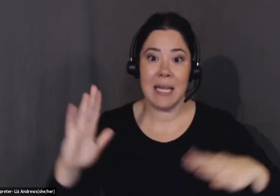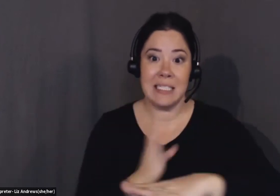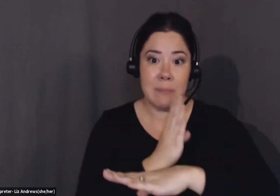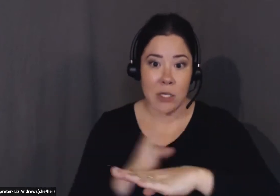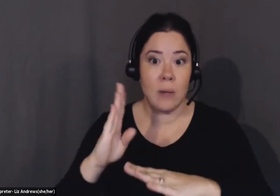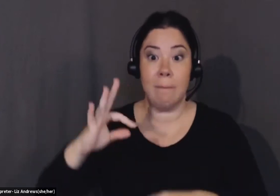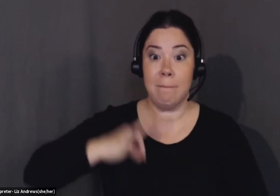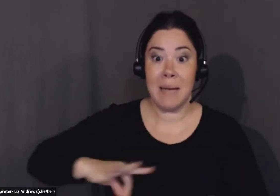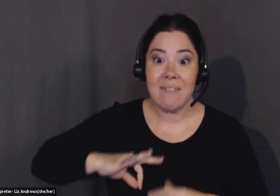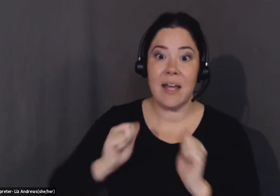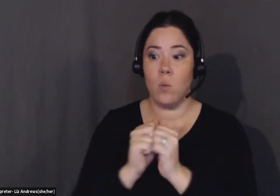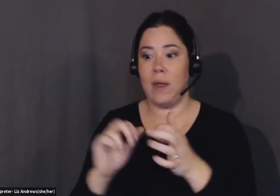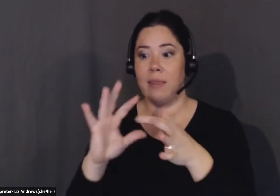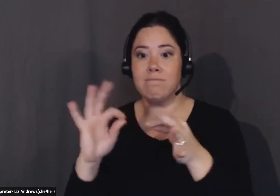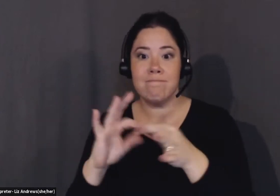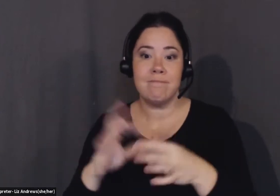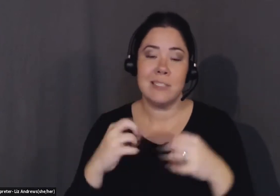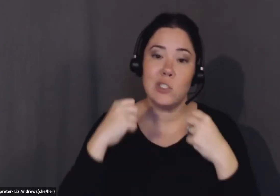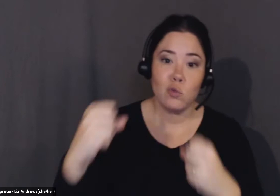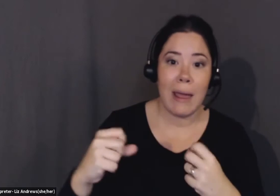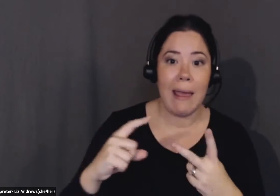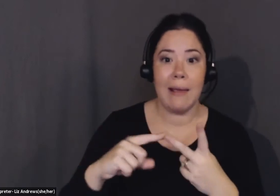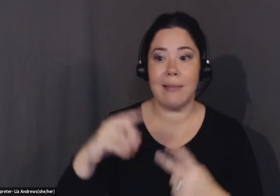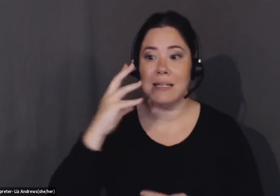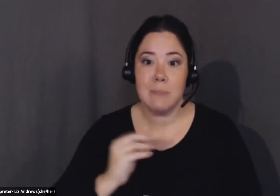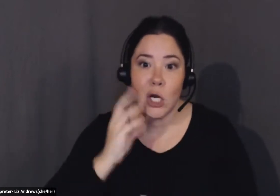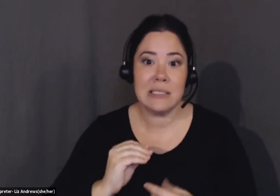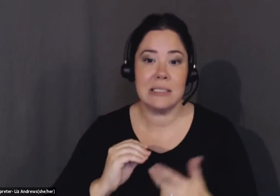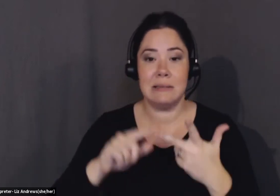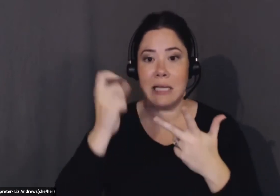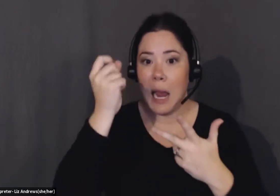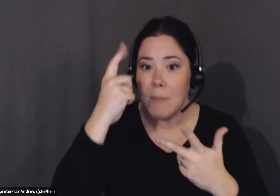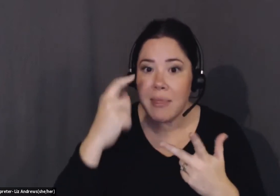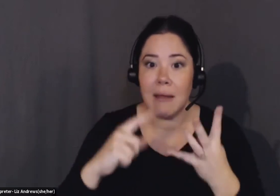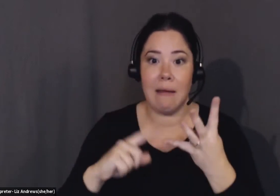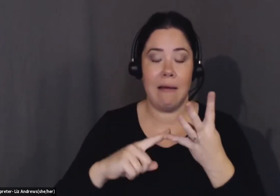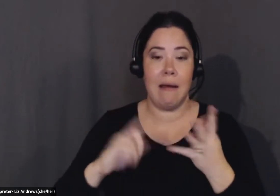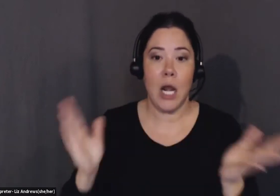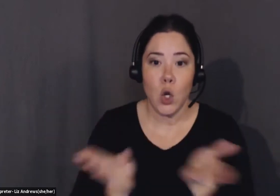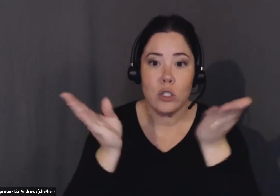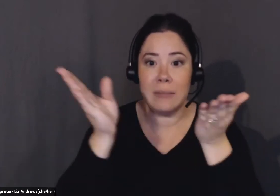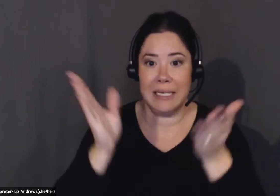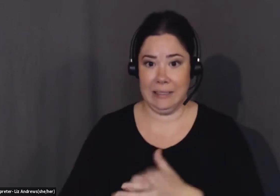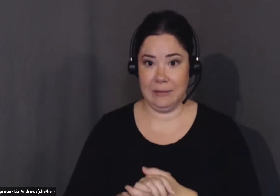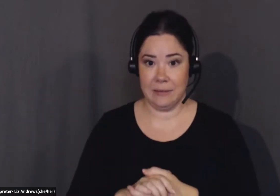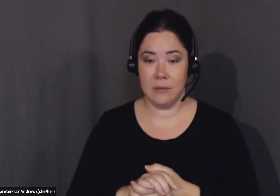strength, experiences, empathy, and encouragement.